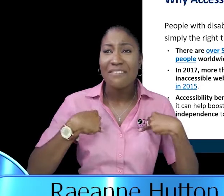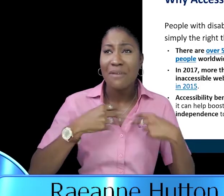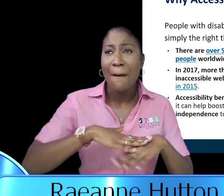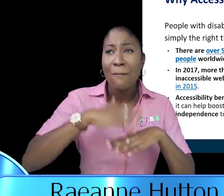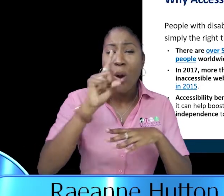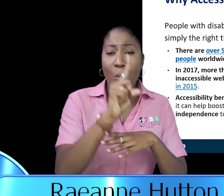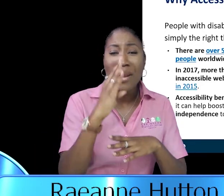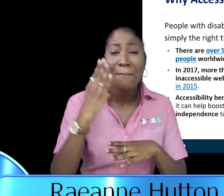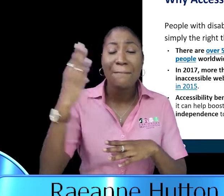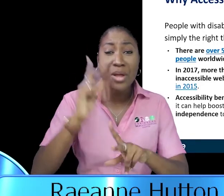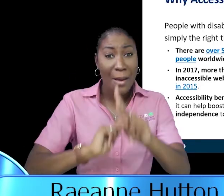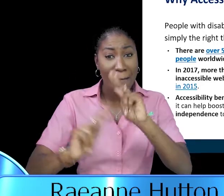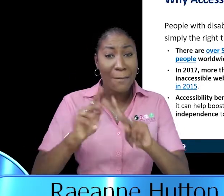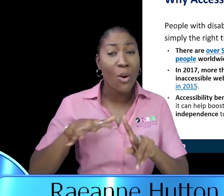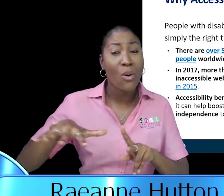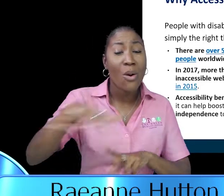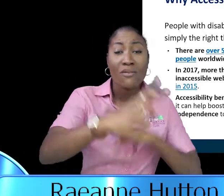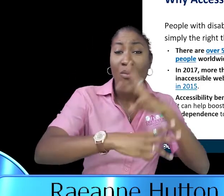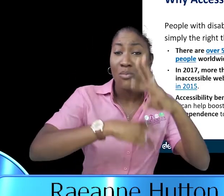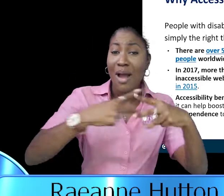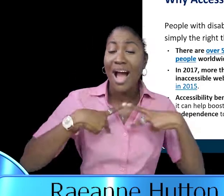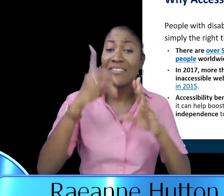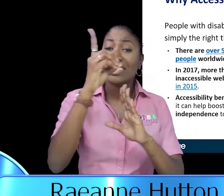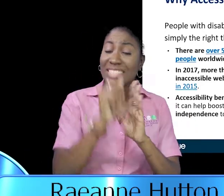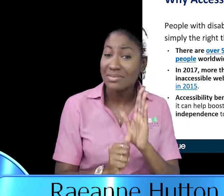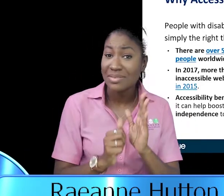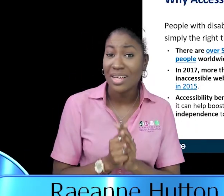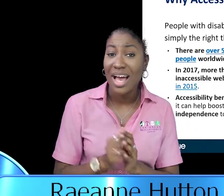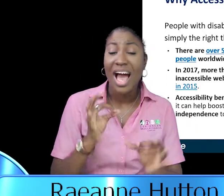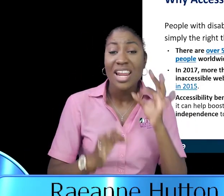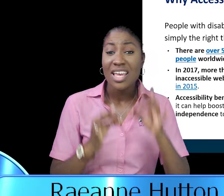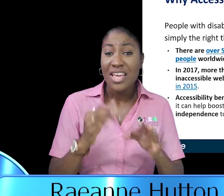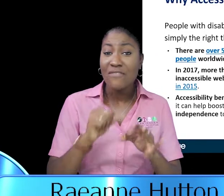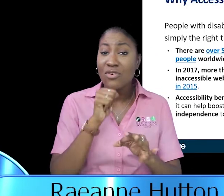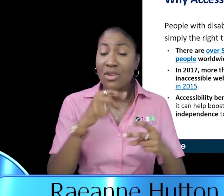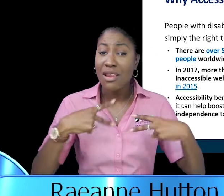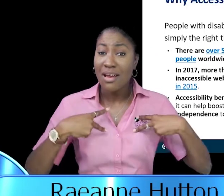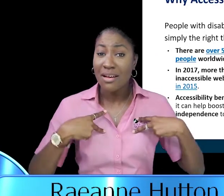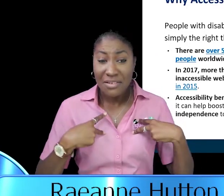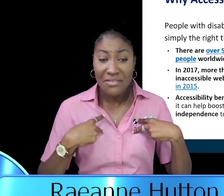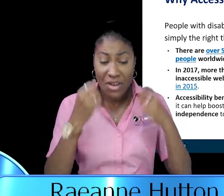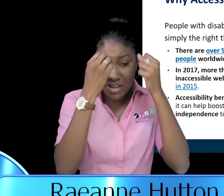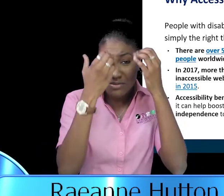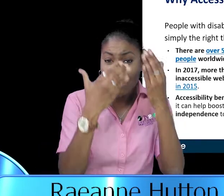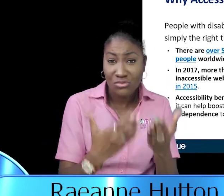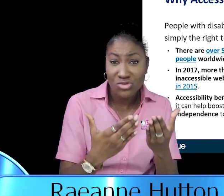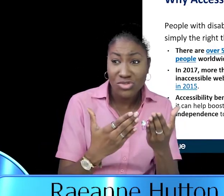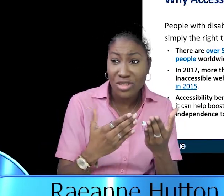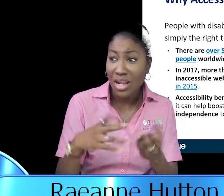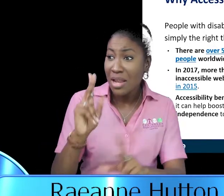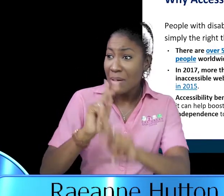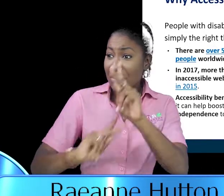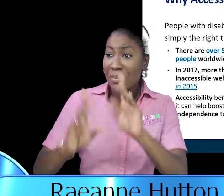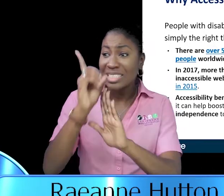disability or another. And so providing content and information which is inaccessible, you're cutting out something on the order